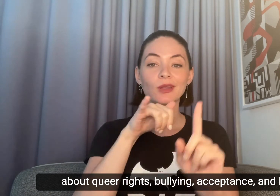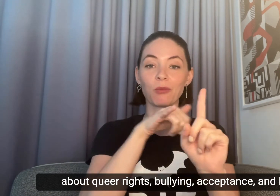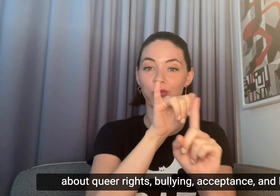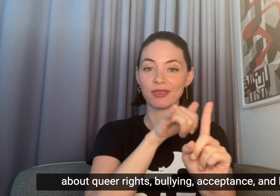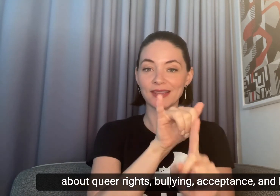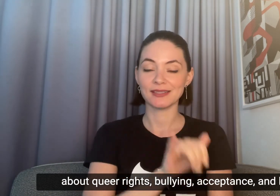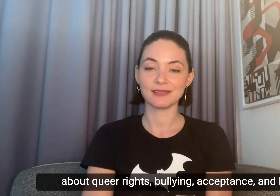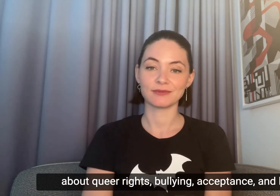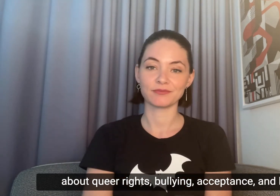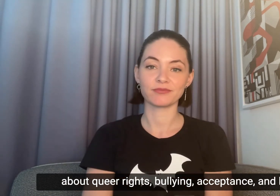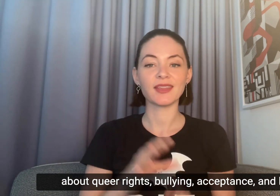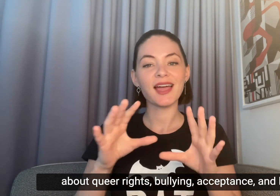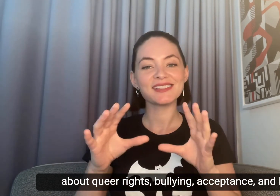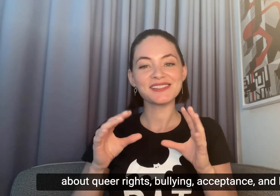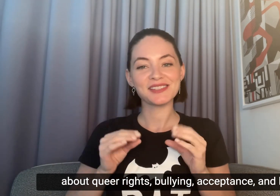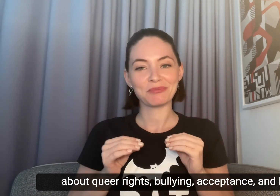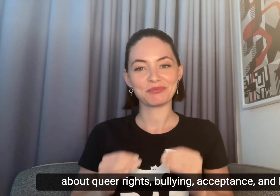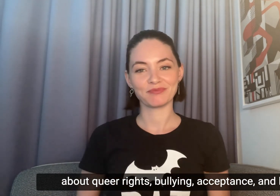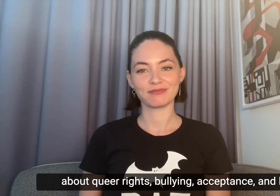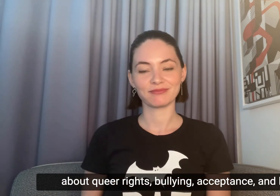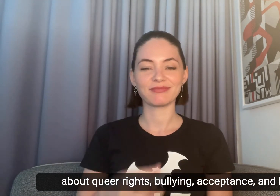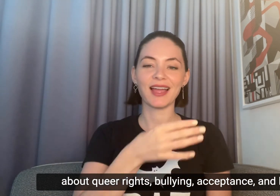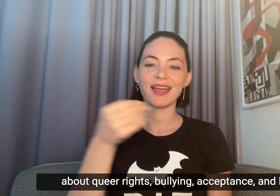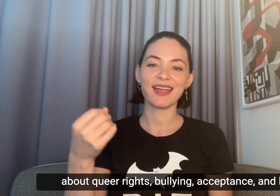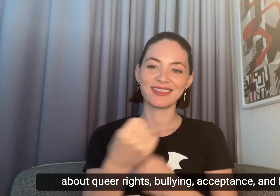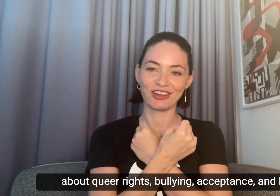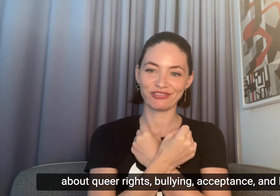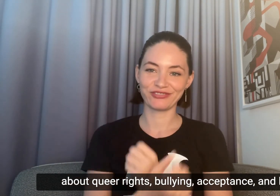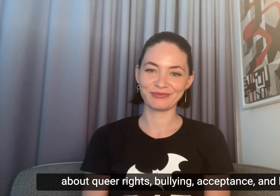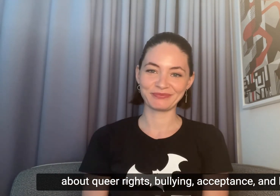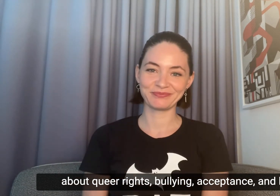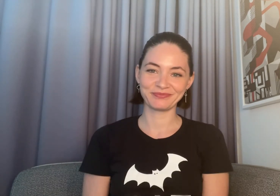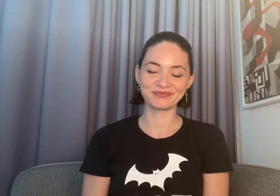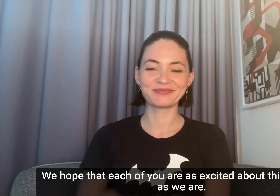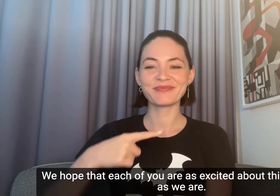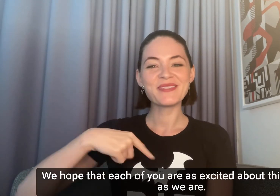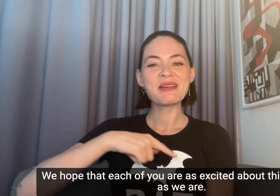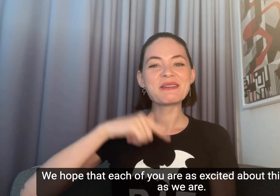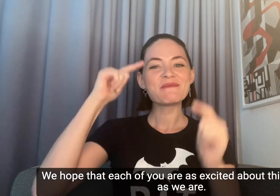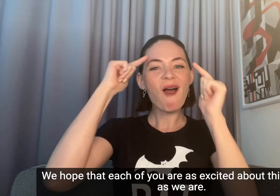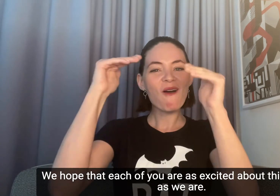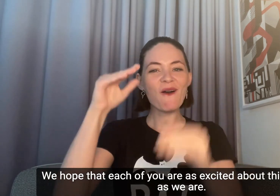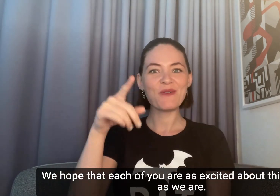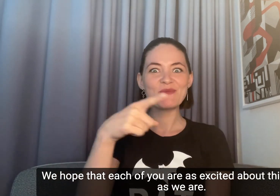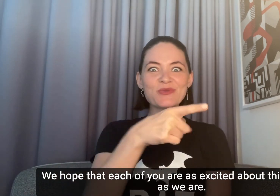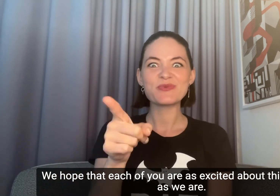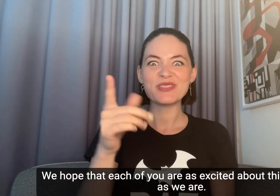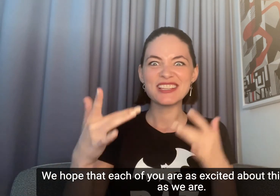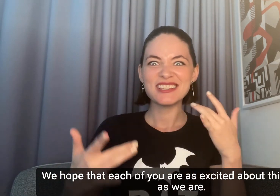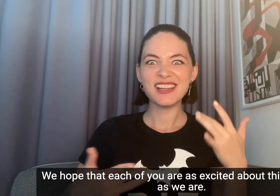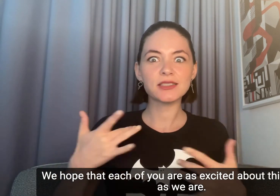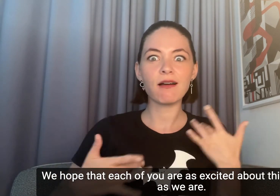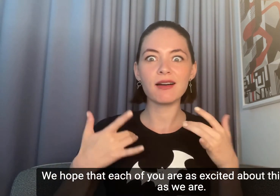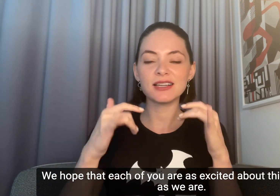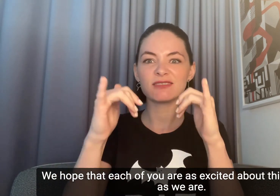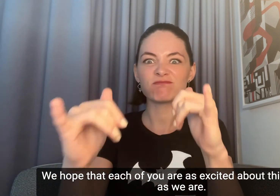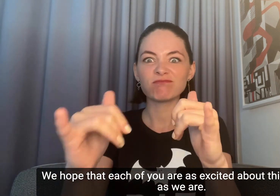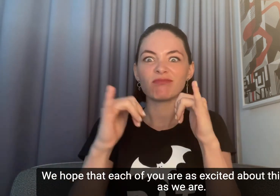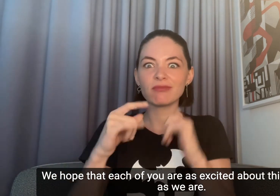rights, bullying, acceptance, and love. We hope that each of you are as excited